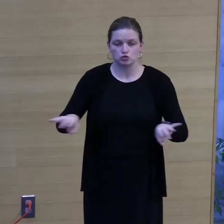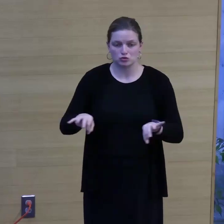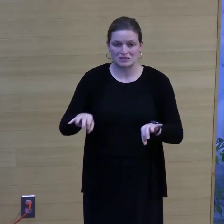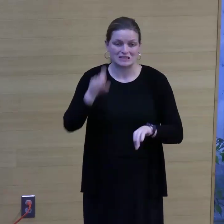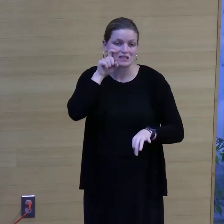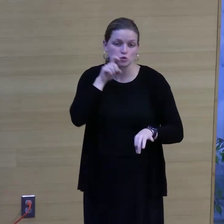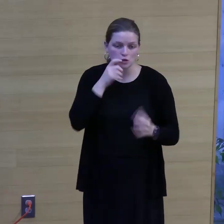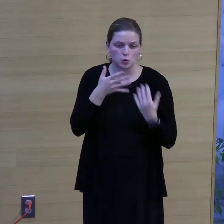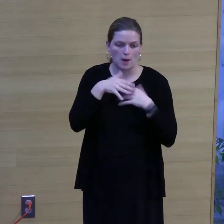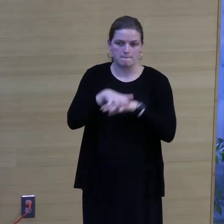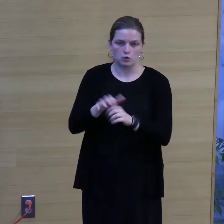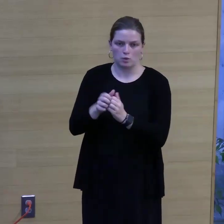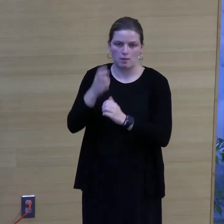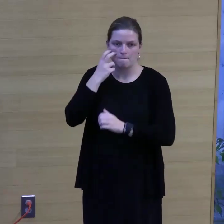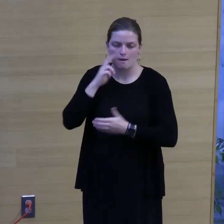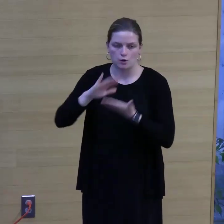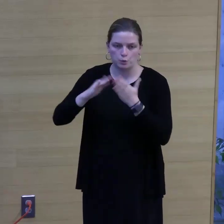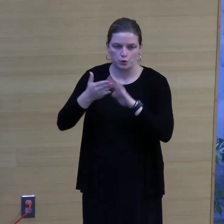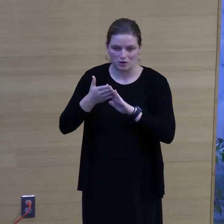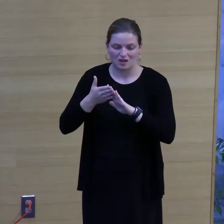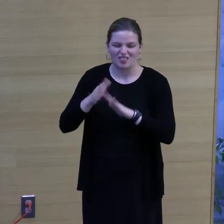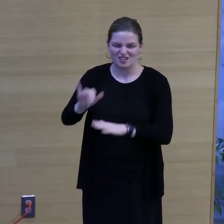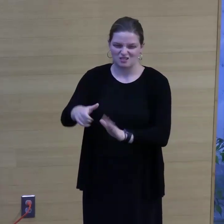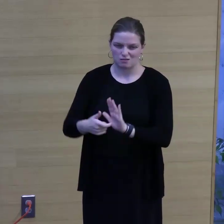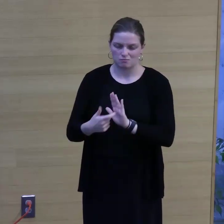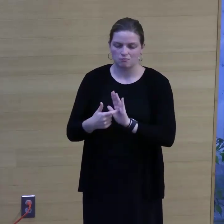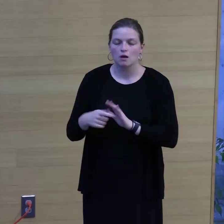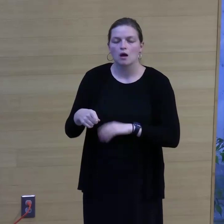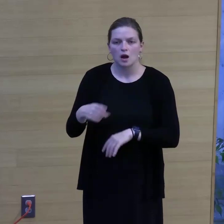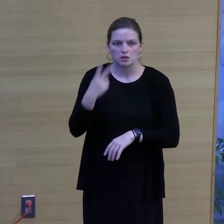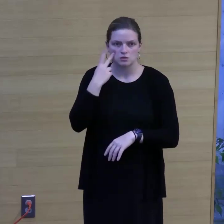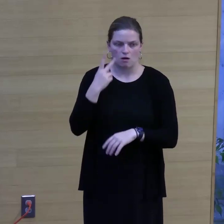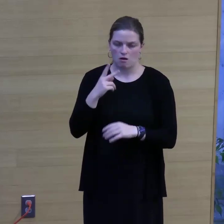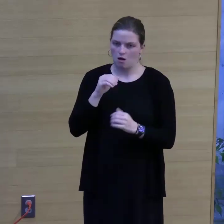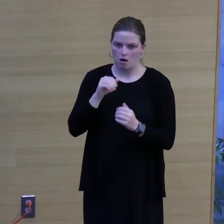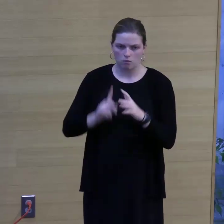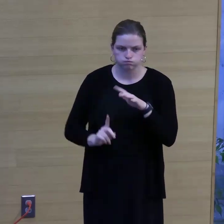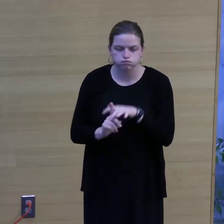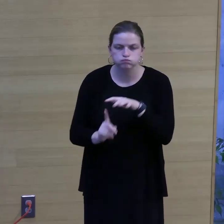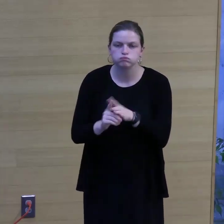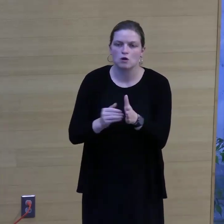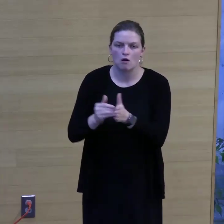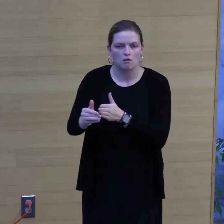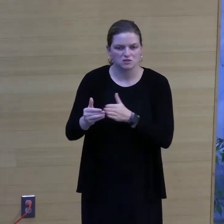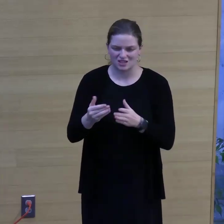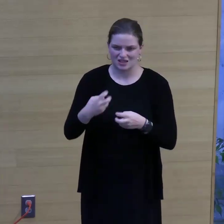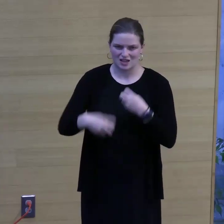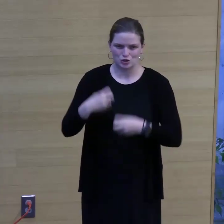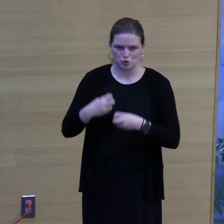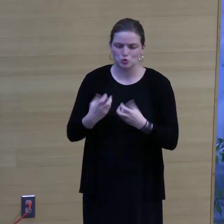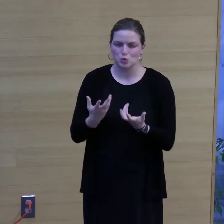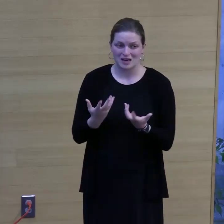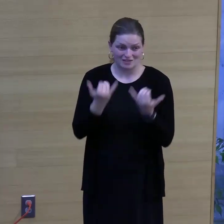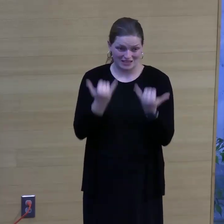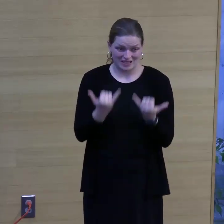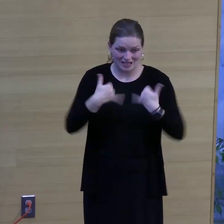is when I merged with the blind community and started to see just how pervasive this was and what a problem it was. And even today, there are